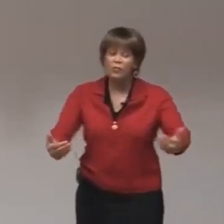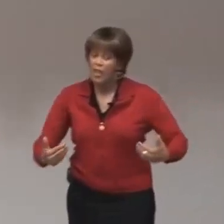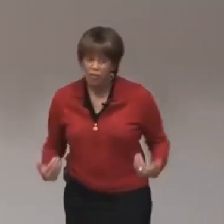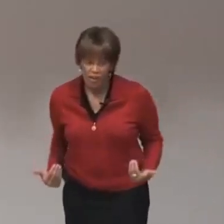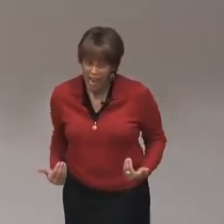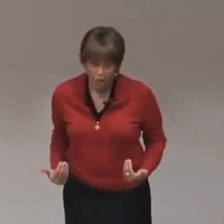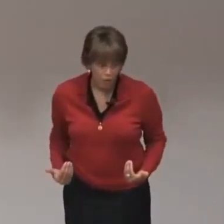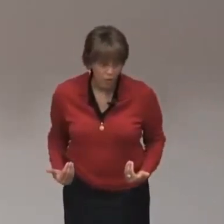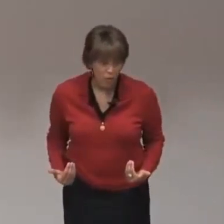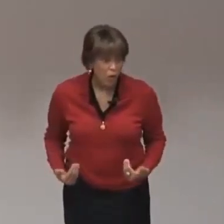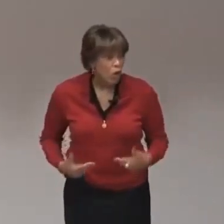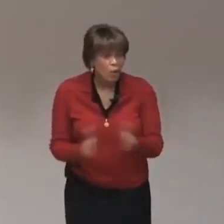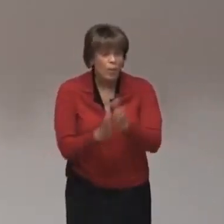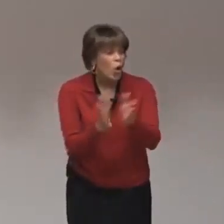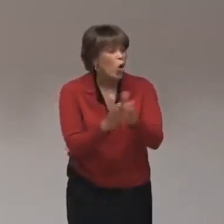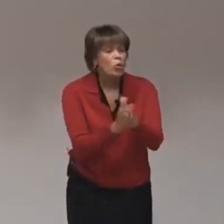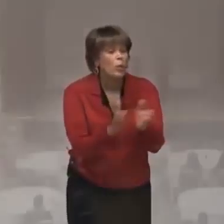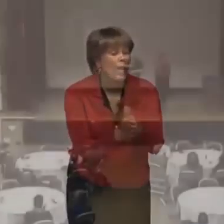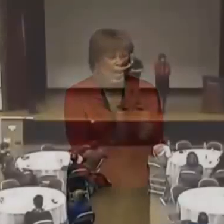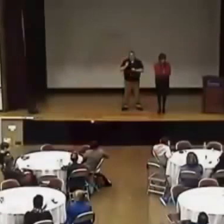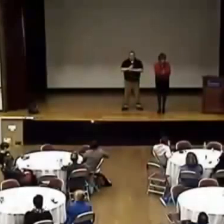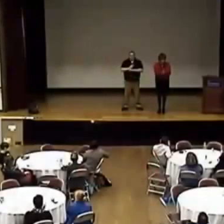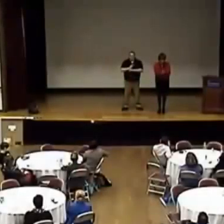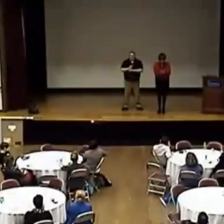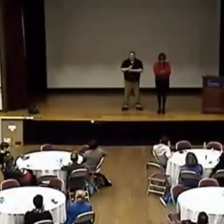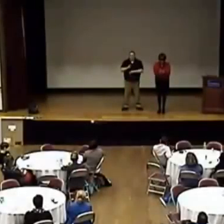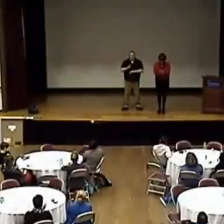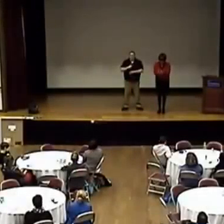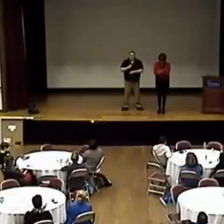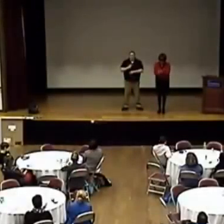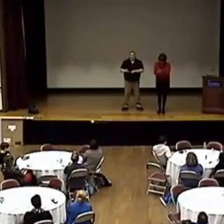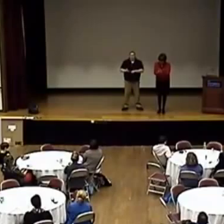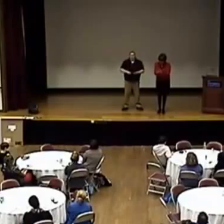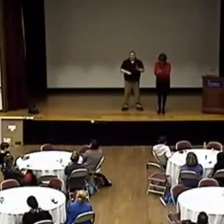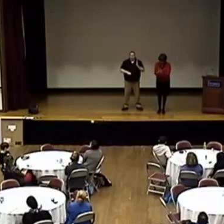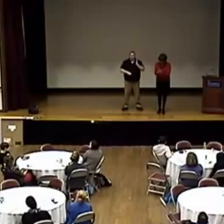either figure it out or we'll perish.